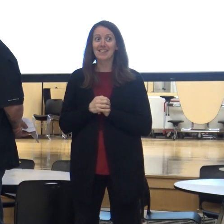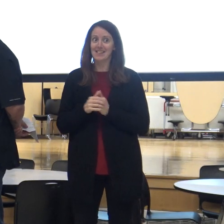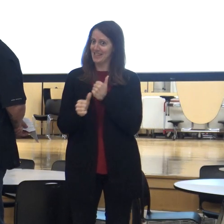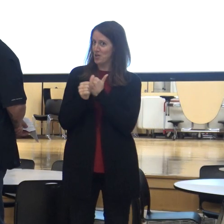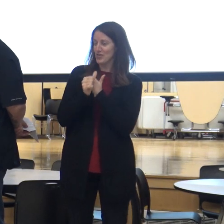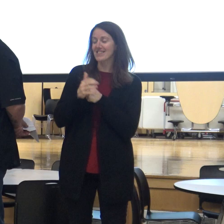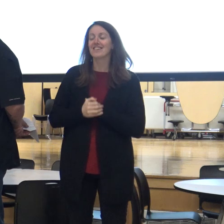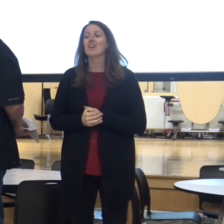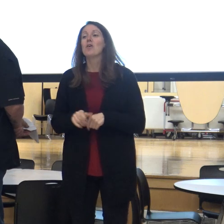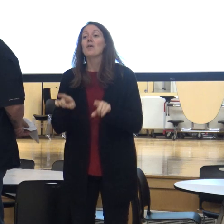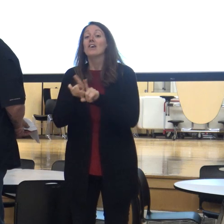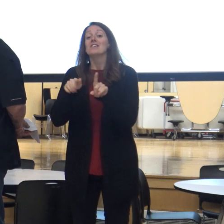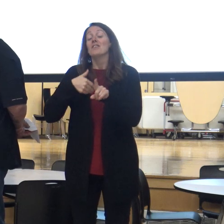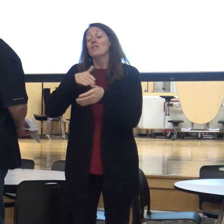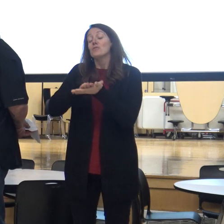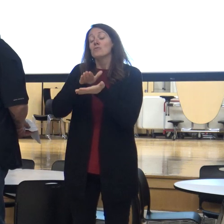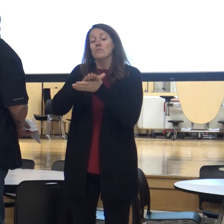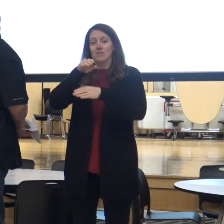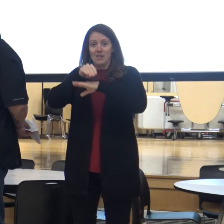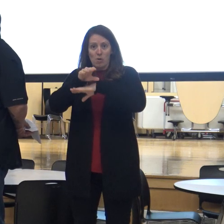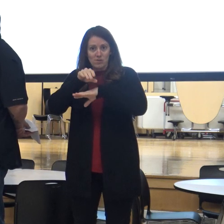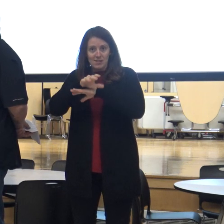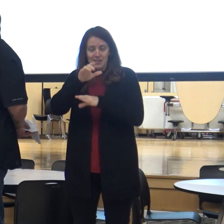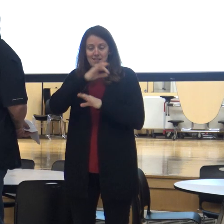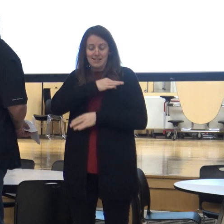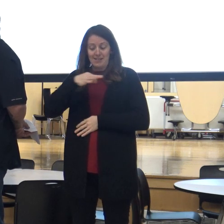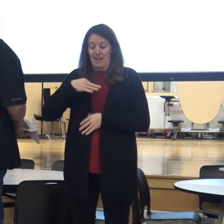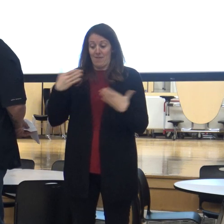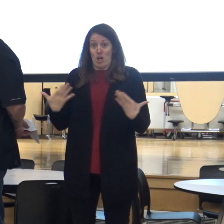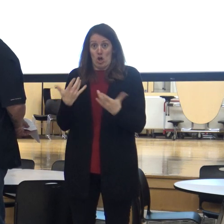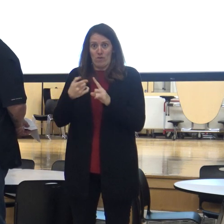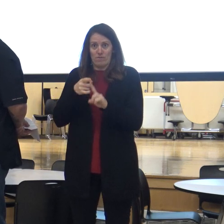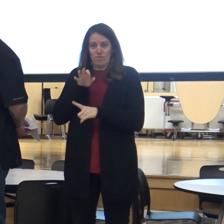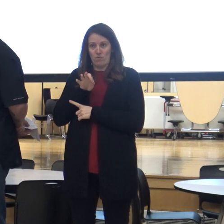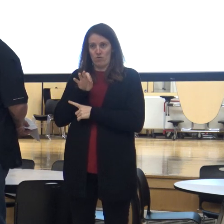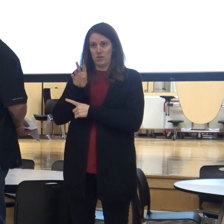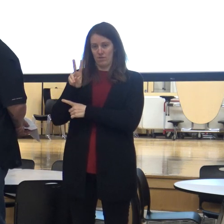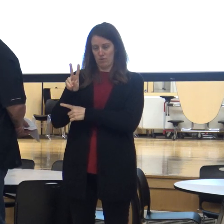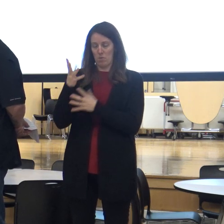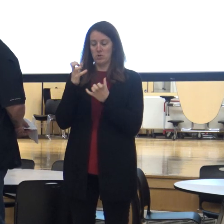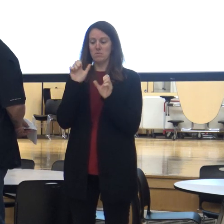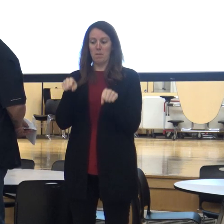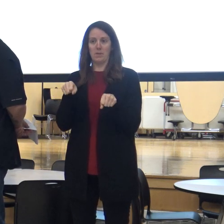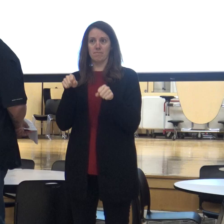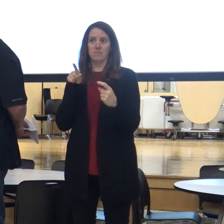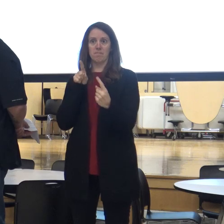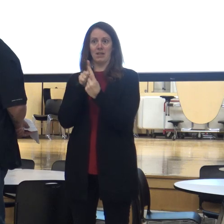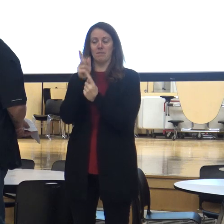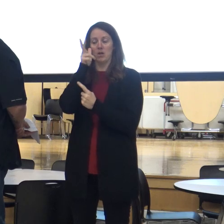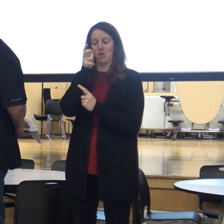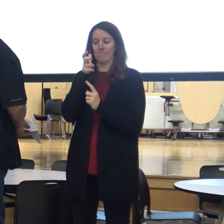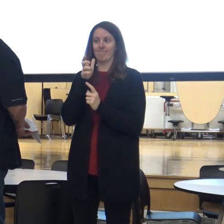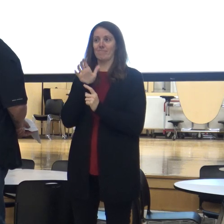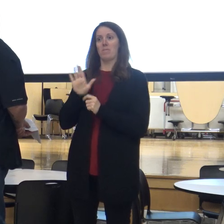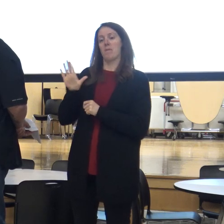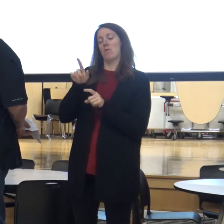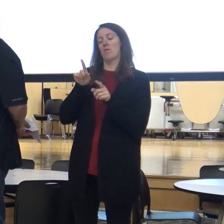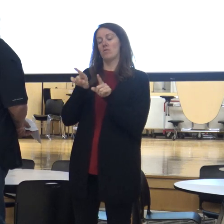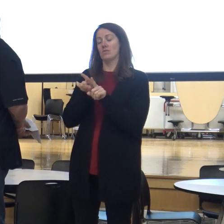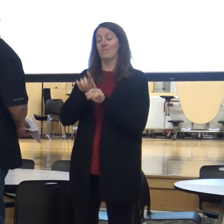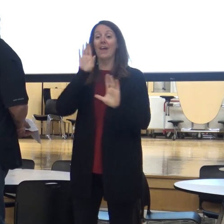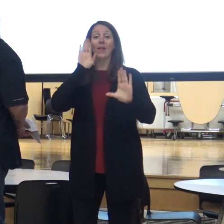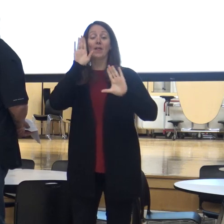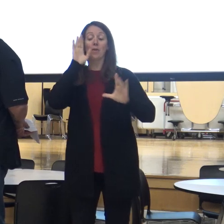dangerous. We also have our school counseling staff from Forest Hill Middle School, so I want you to be able to meet them and hear from them as well. That's good.